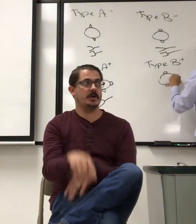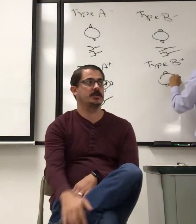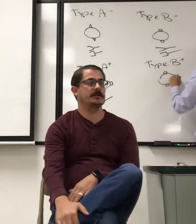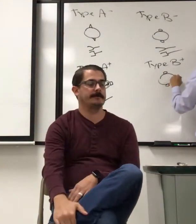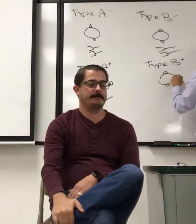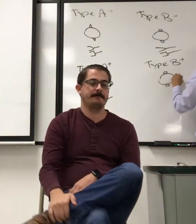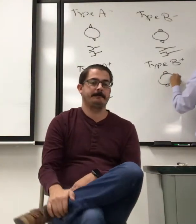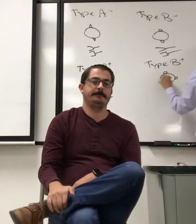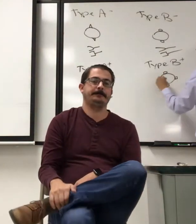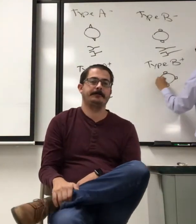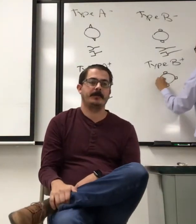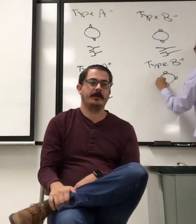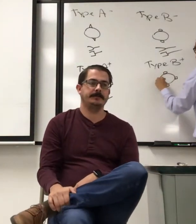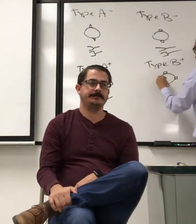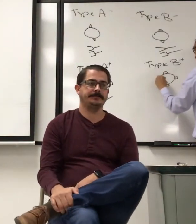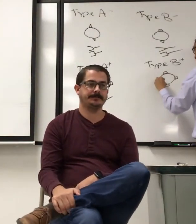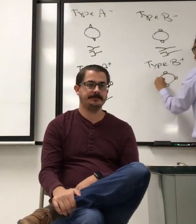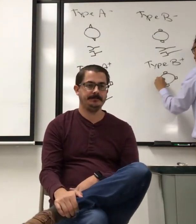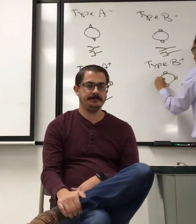Circles and squares.